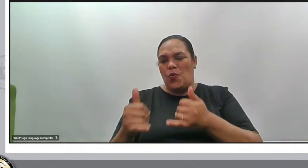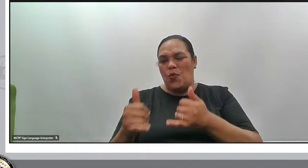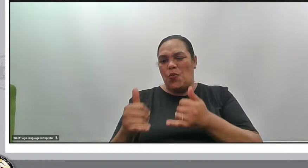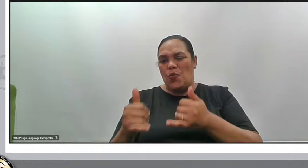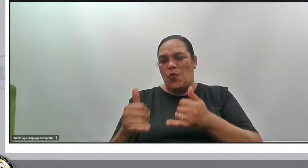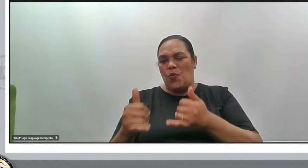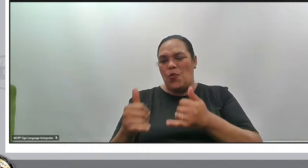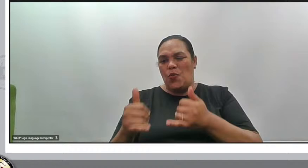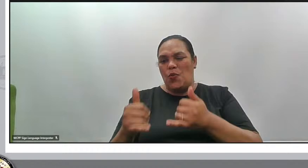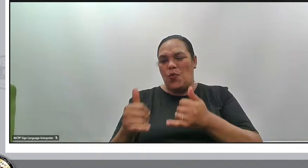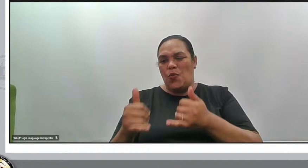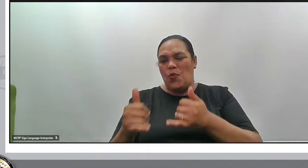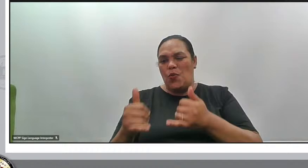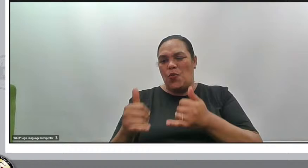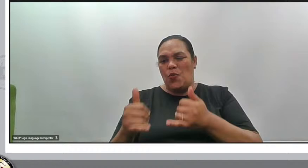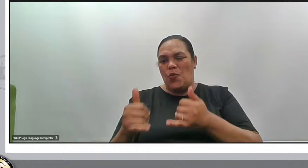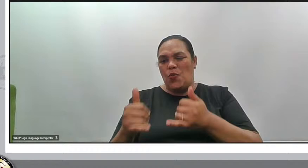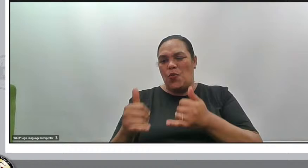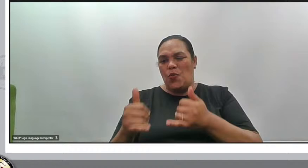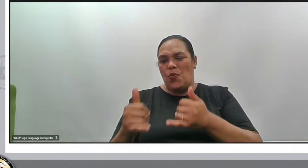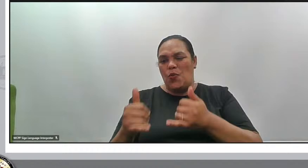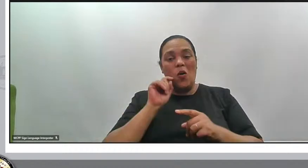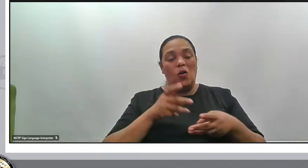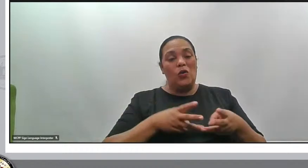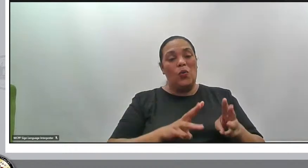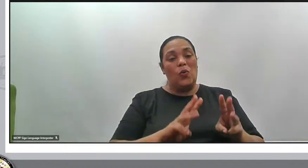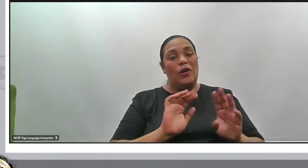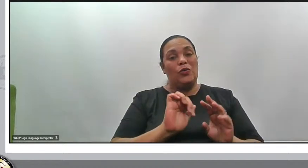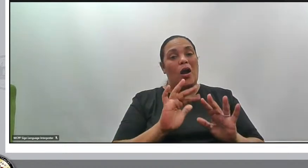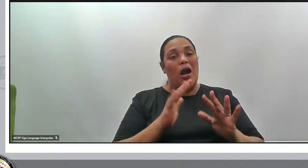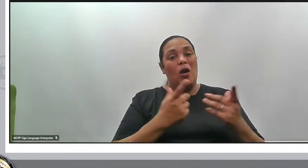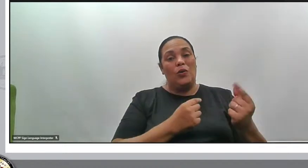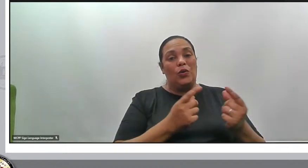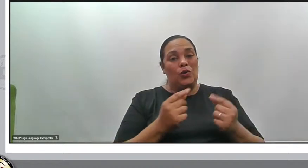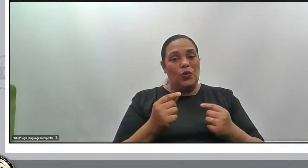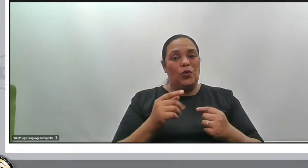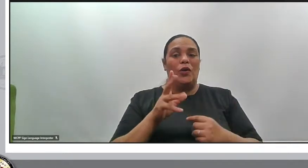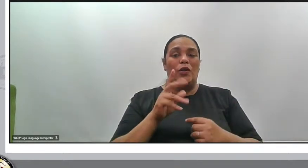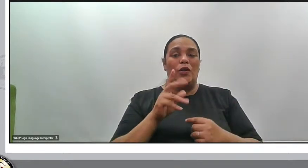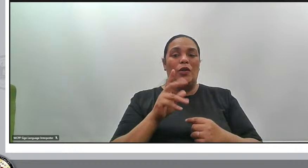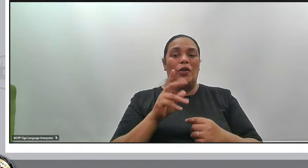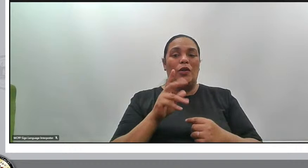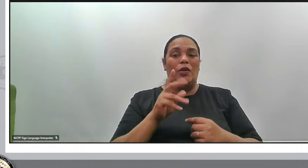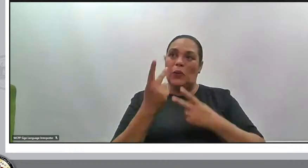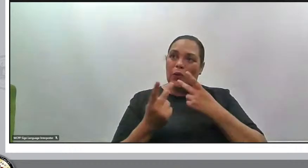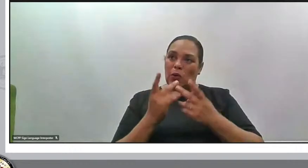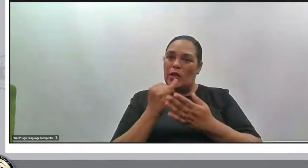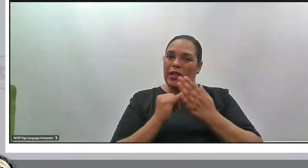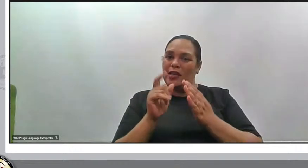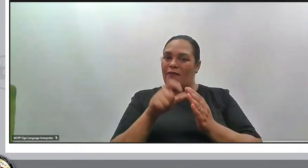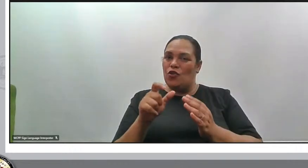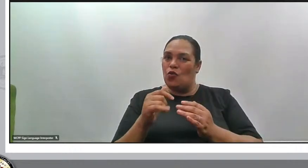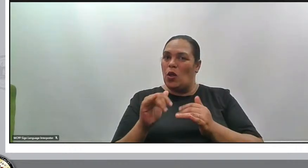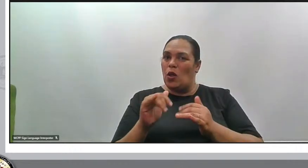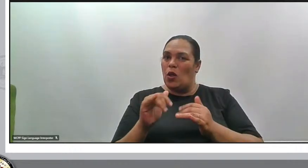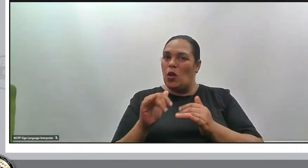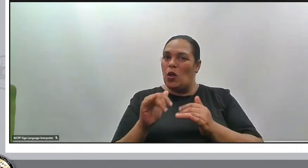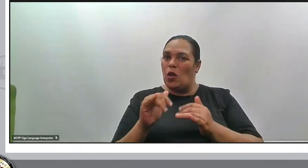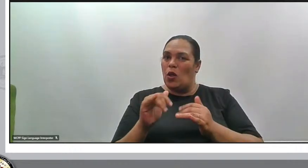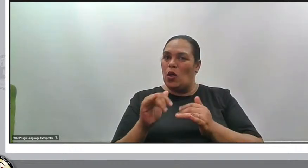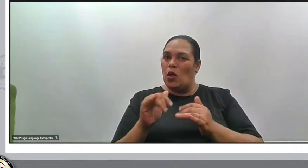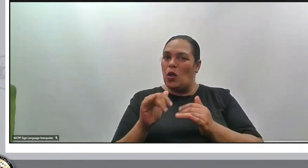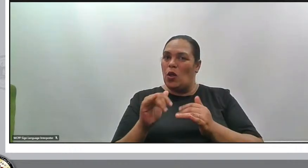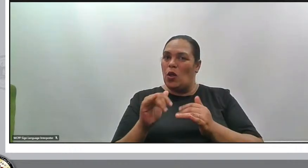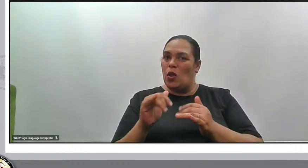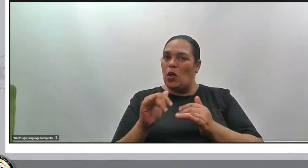collaboration. And the old moded way of how to do this was really just to look at individual rewards, which actually just